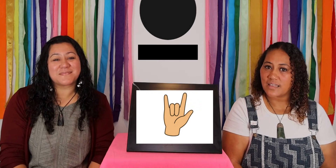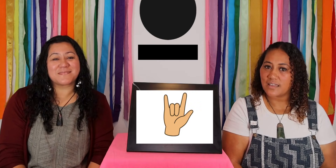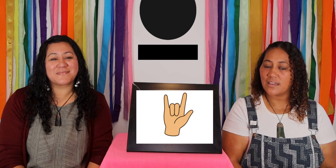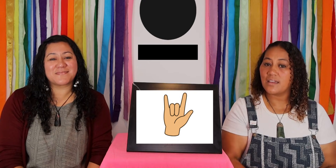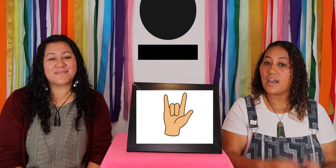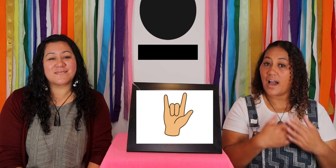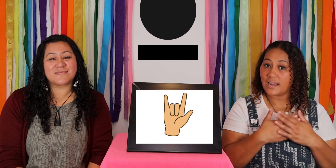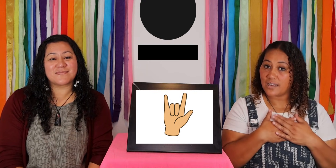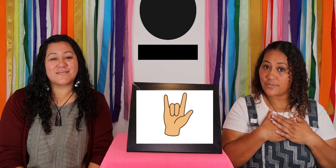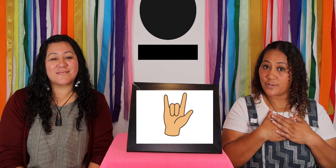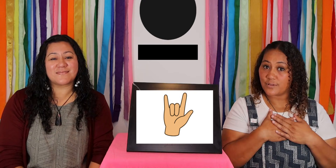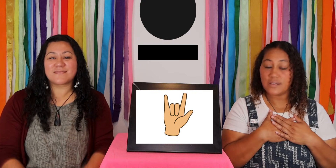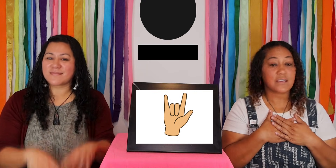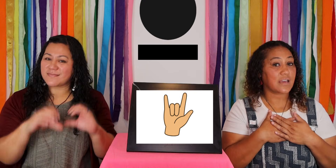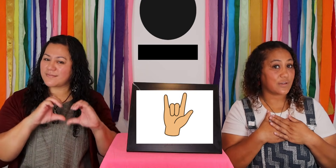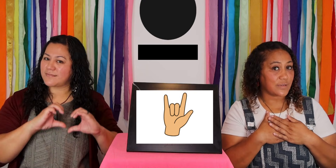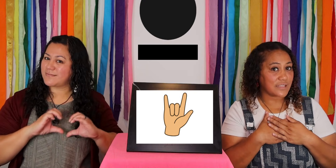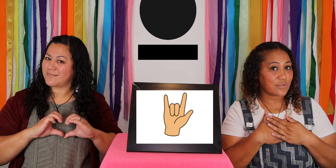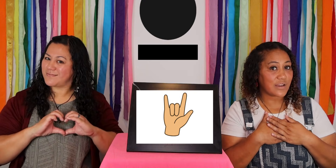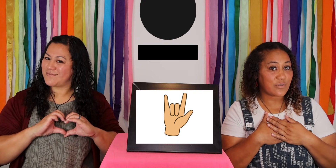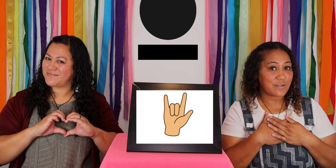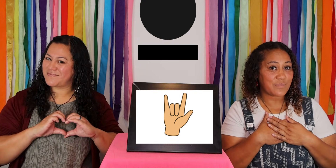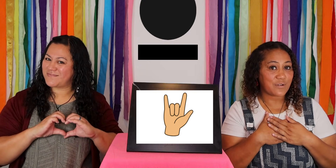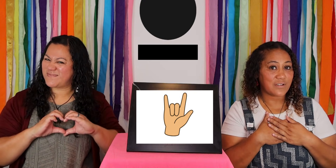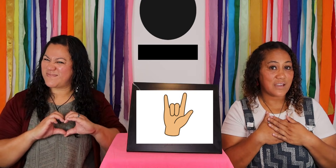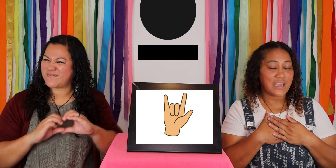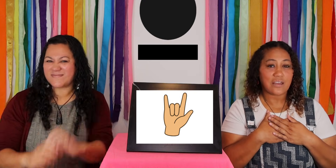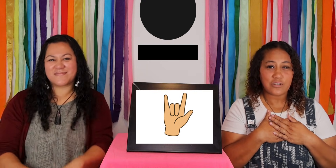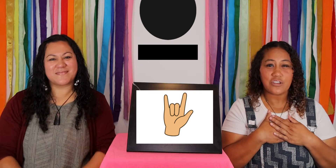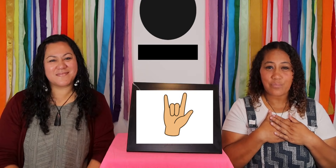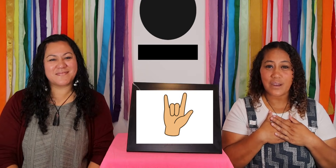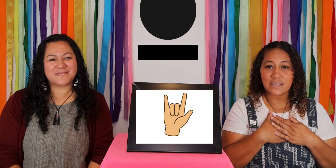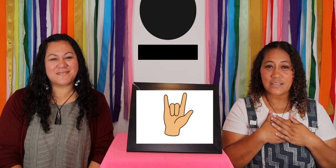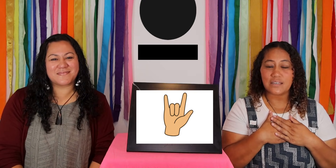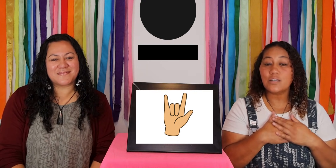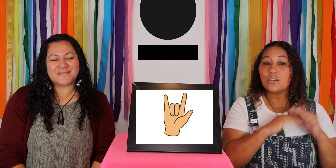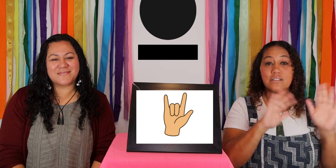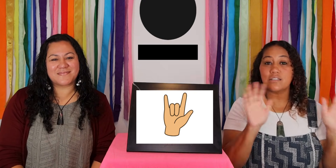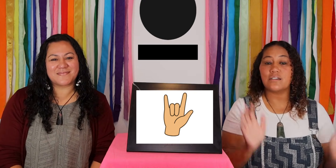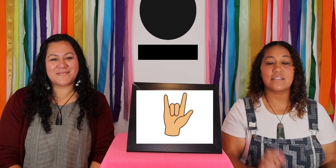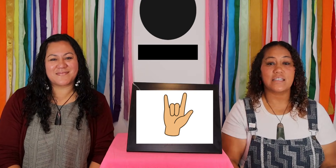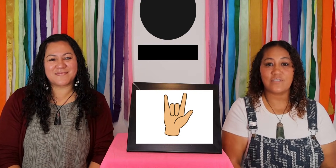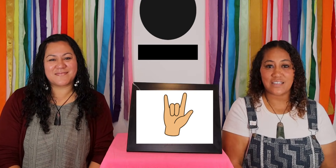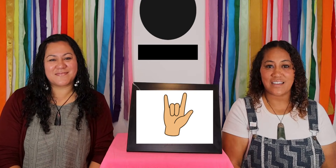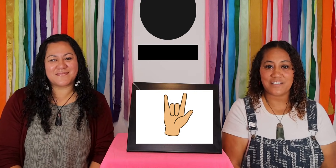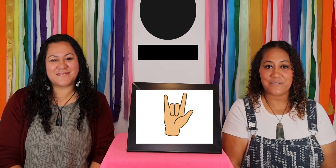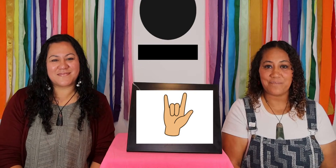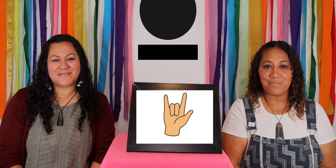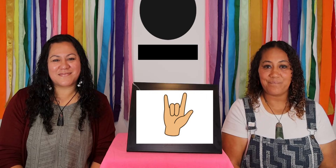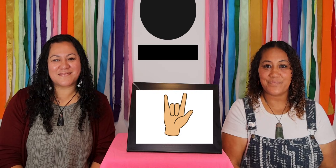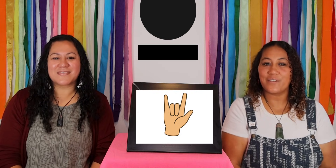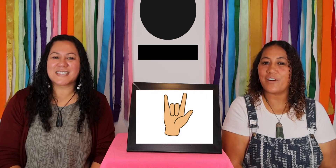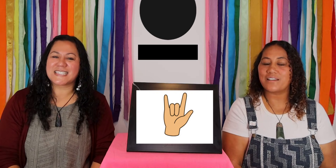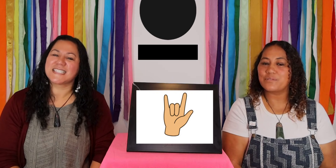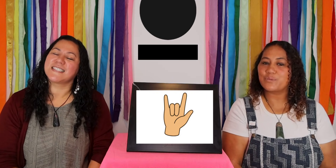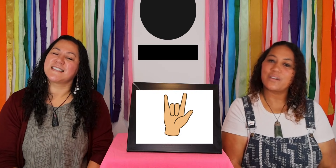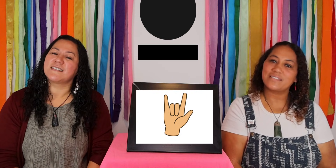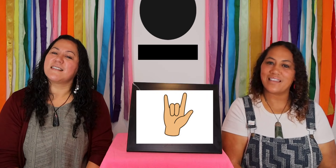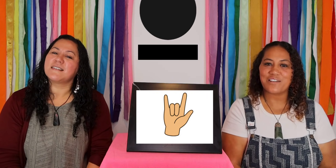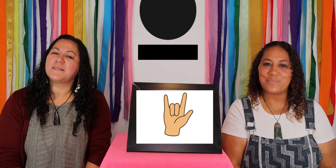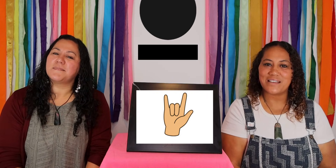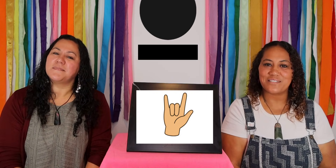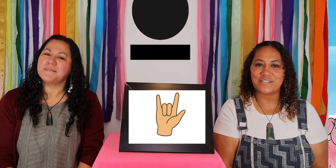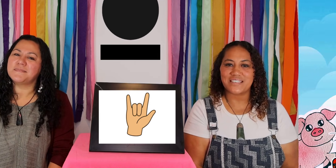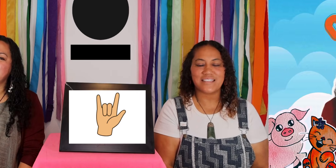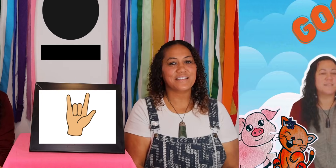ways of saying I love you, ka Nui Taku Aroha mo, and you can practice it lots and lots every day. Alright, should we go